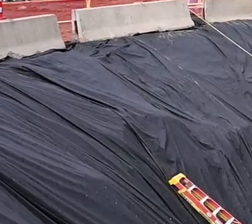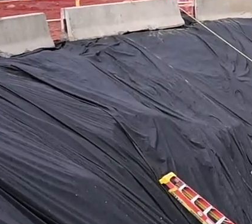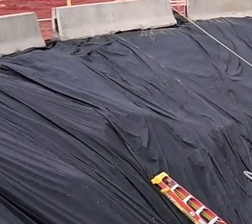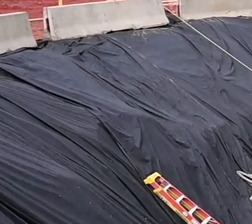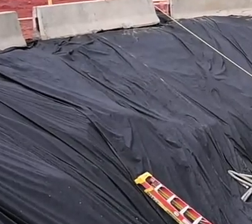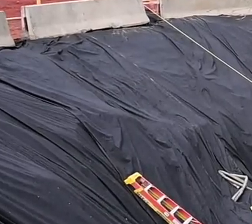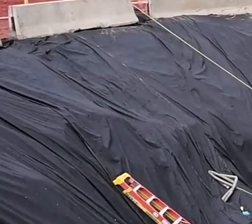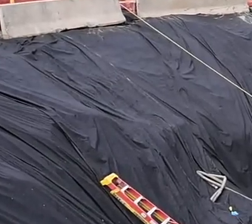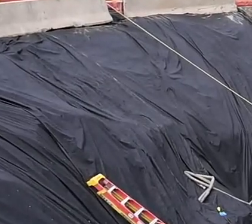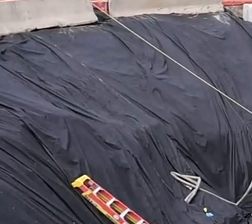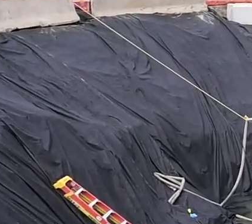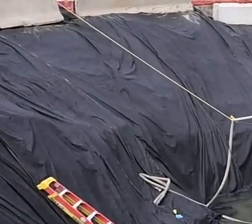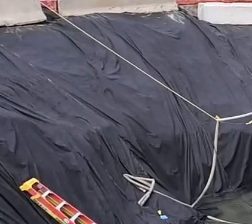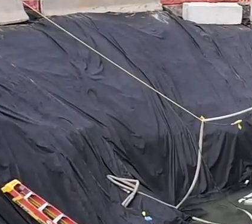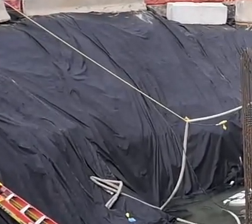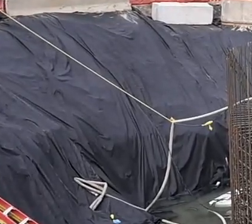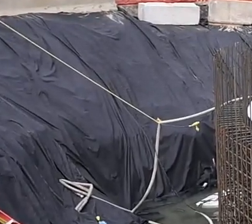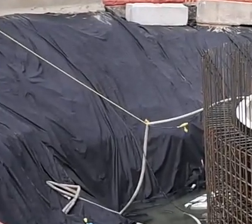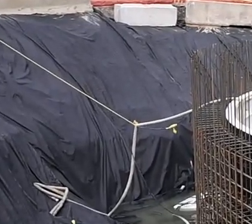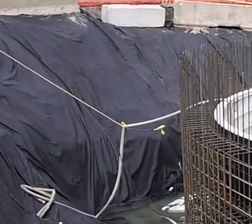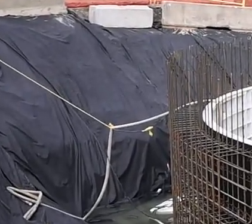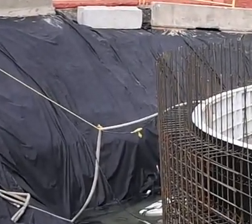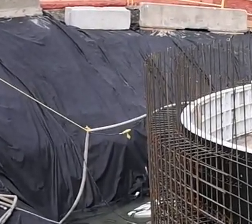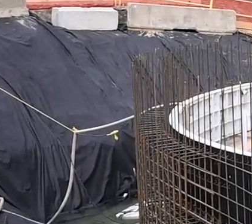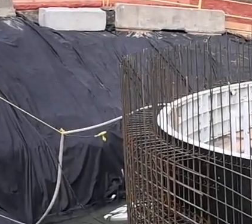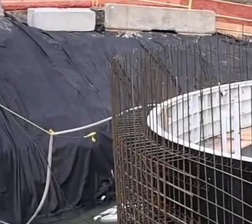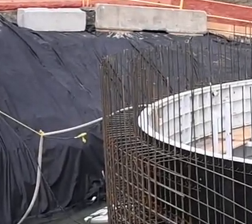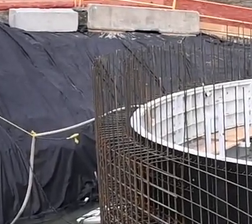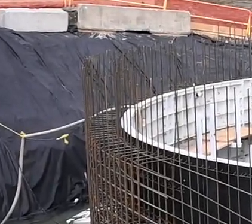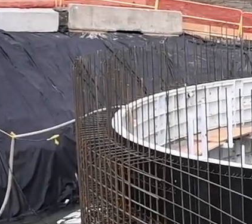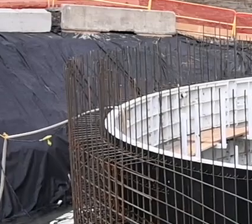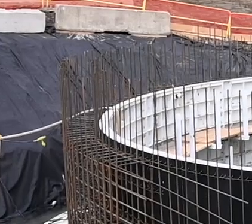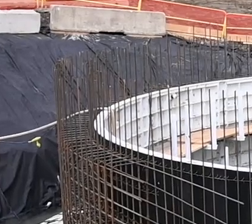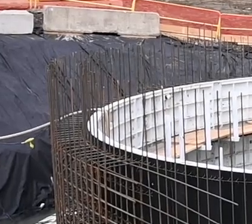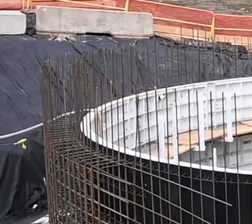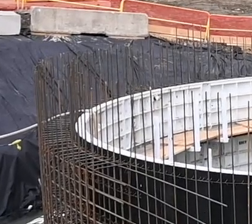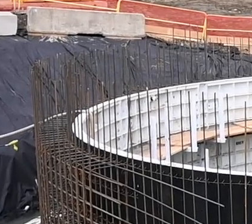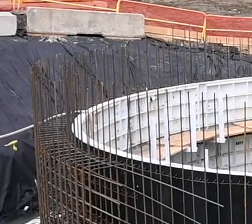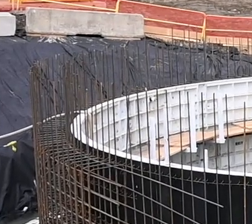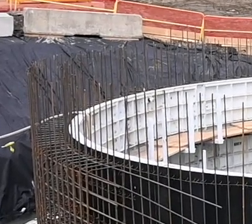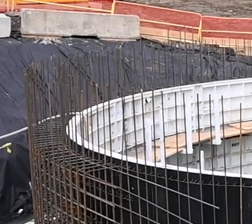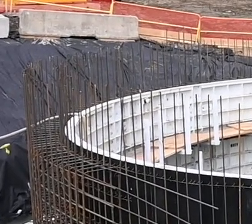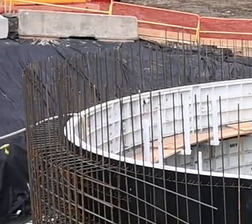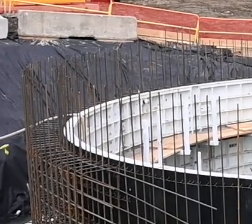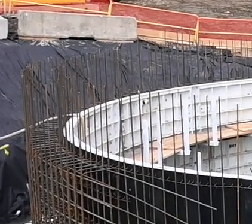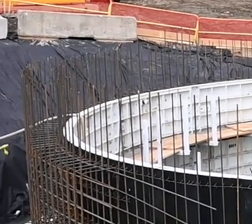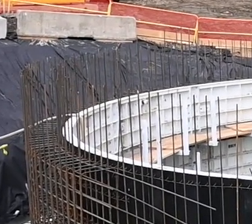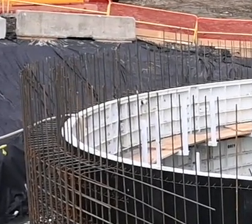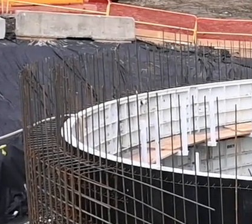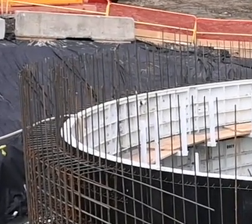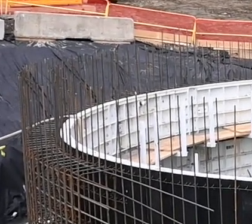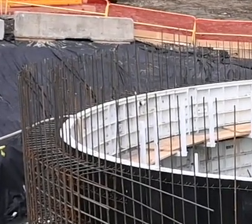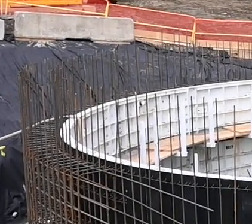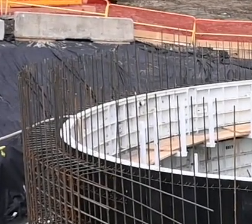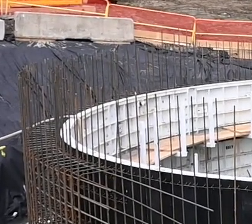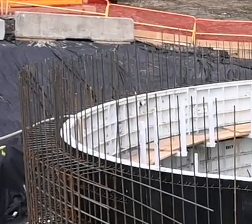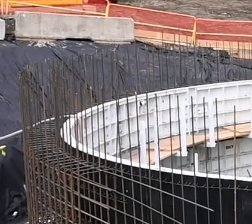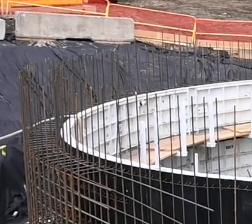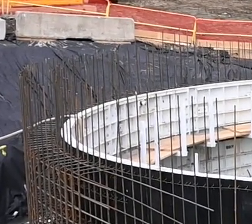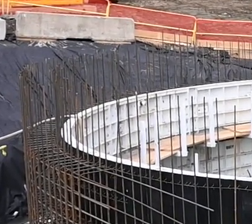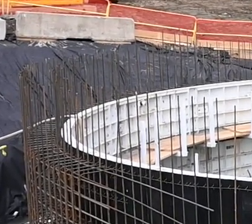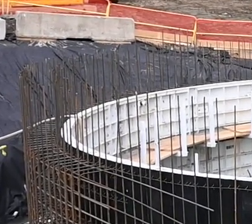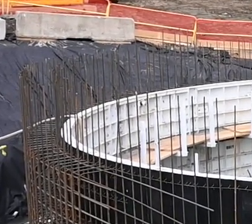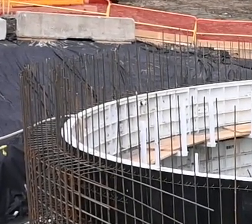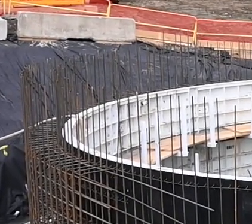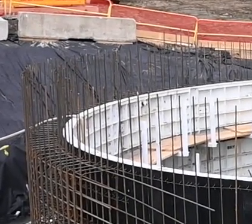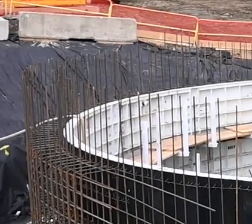Behind me, you see the massive excavation site featuring a crater-sized hole. 6 days